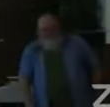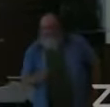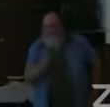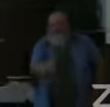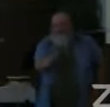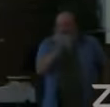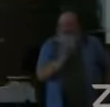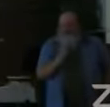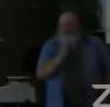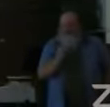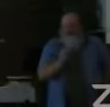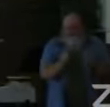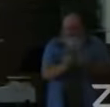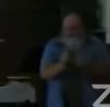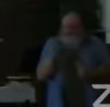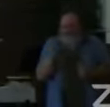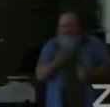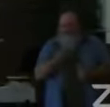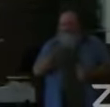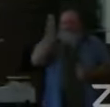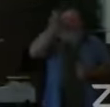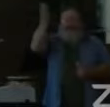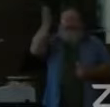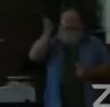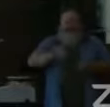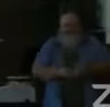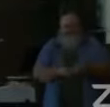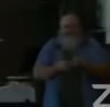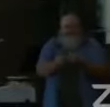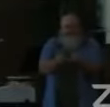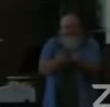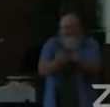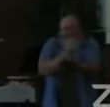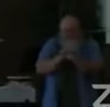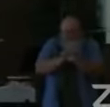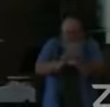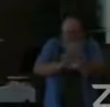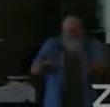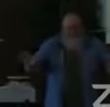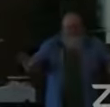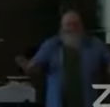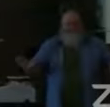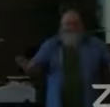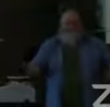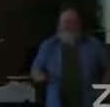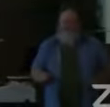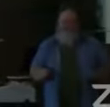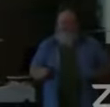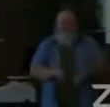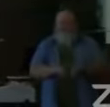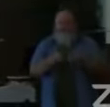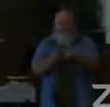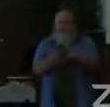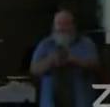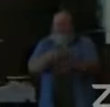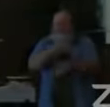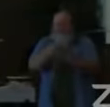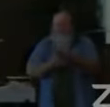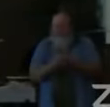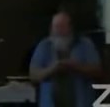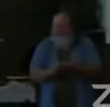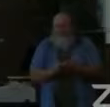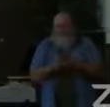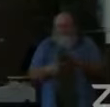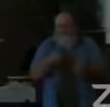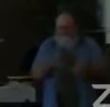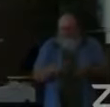his peace. Jesus promised peace. Not only did he promise peace, but he gave it to his disciples. In John 14, 27,